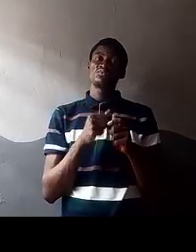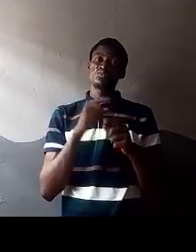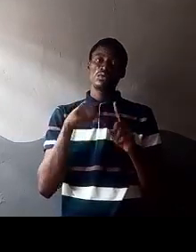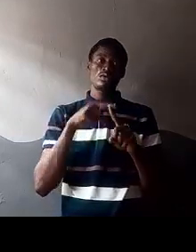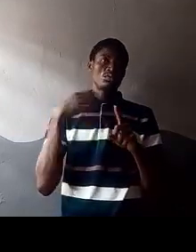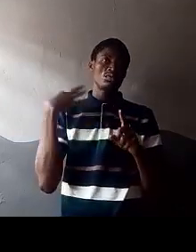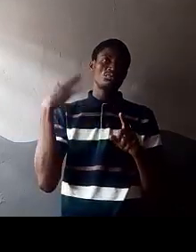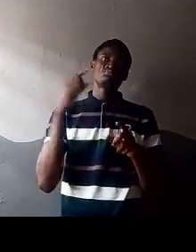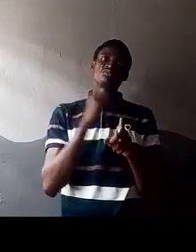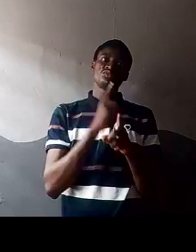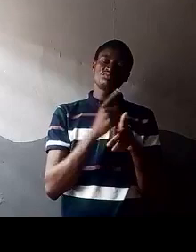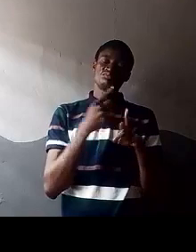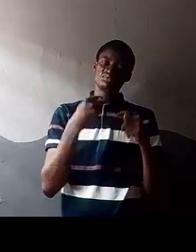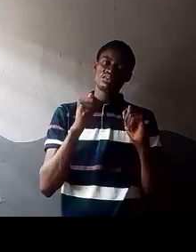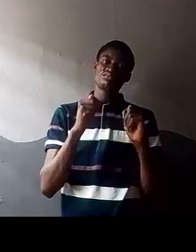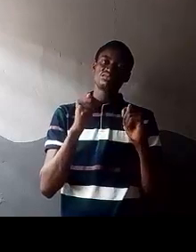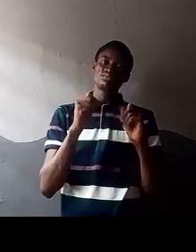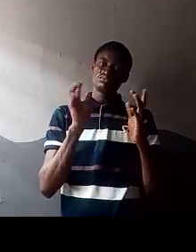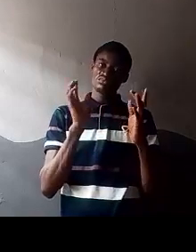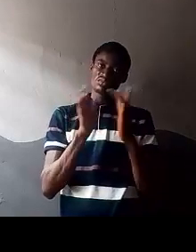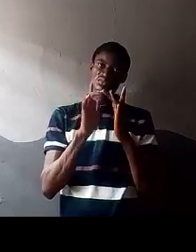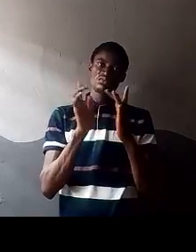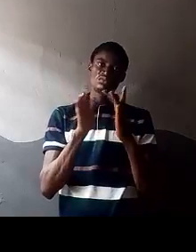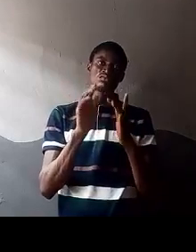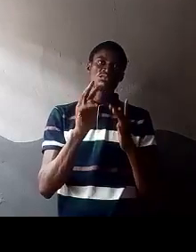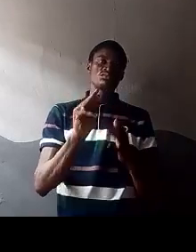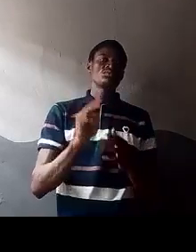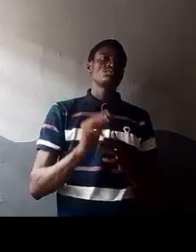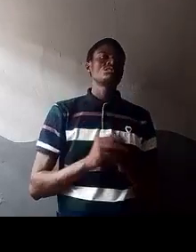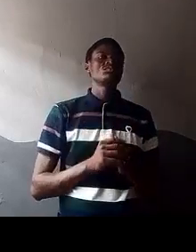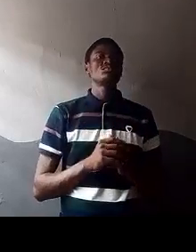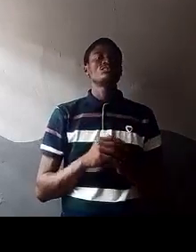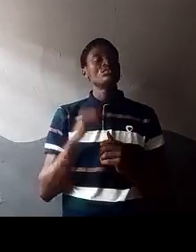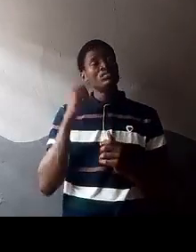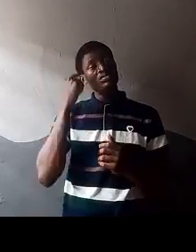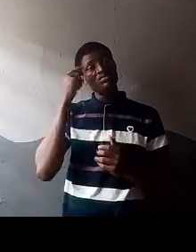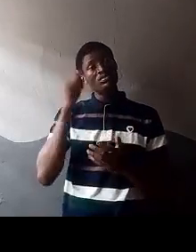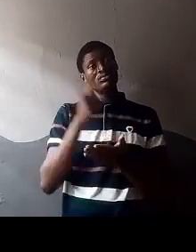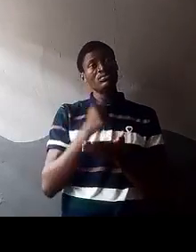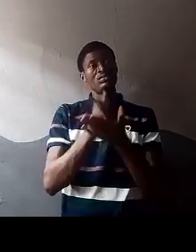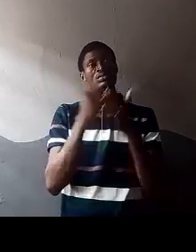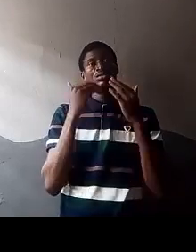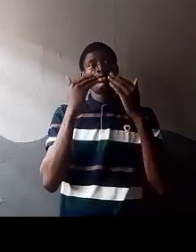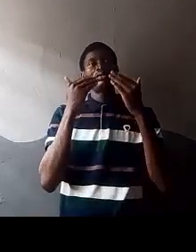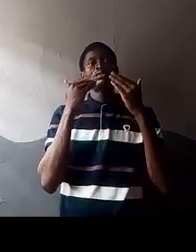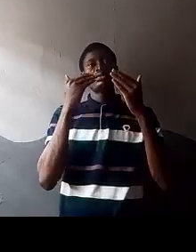them, reach out to us for assistance. Thank you and all the best.